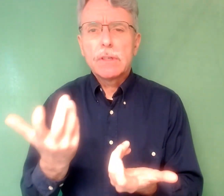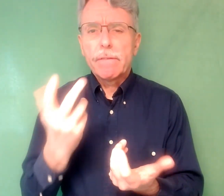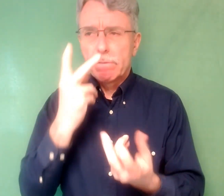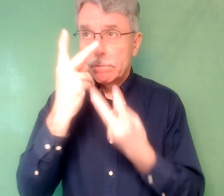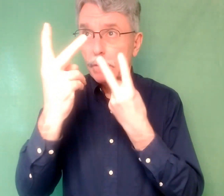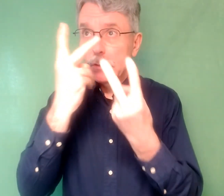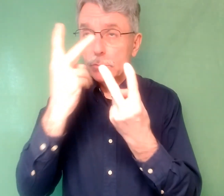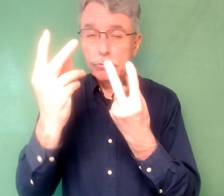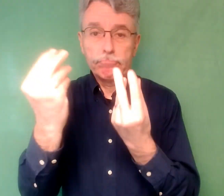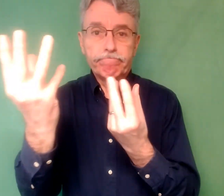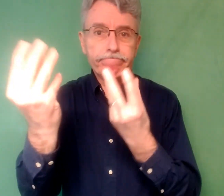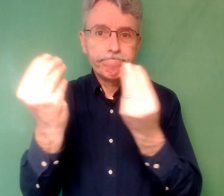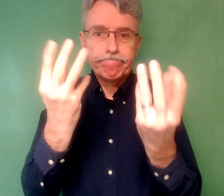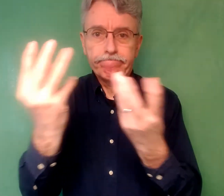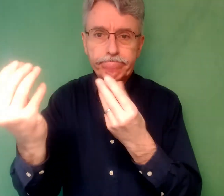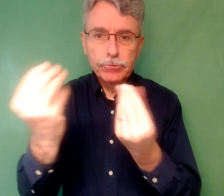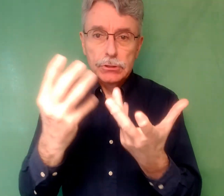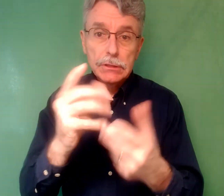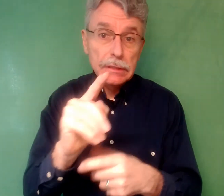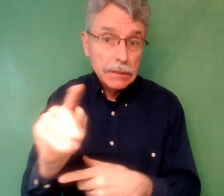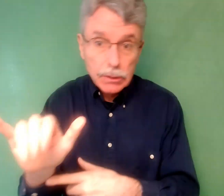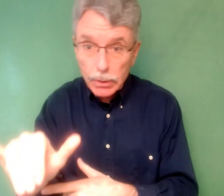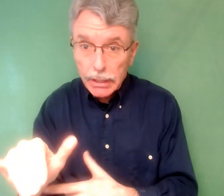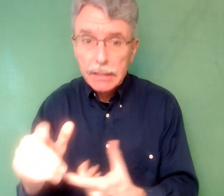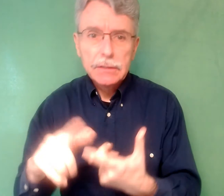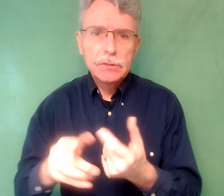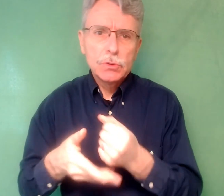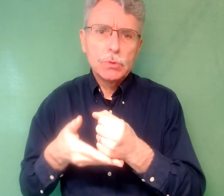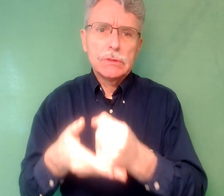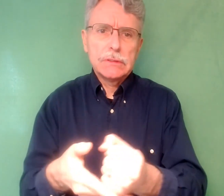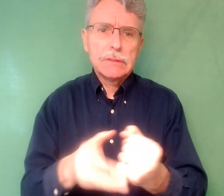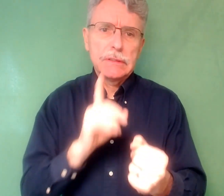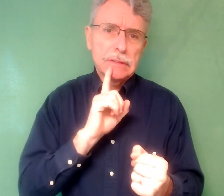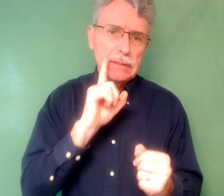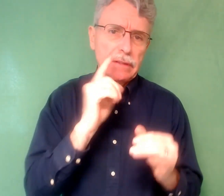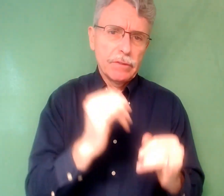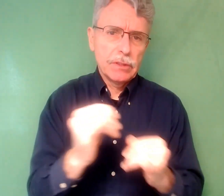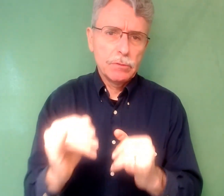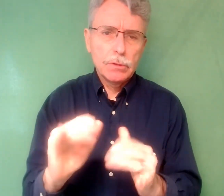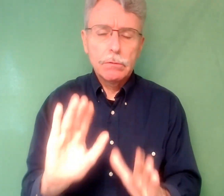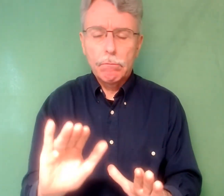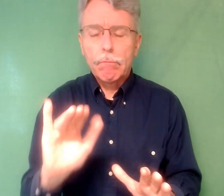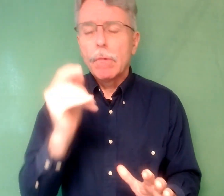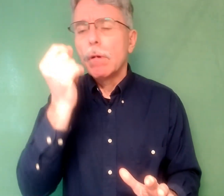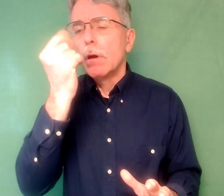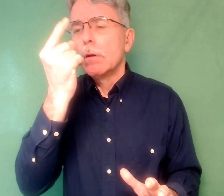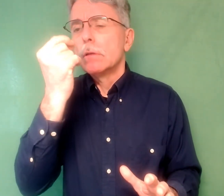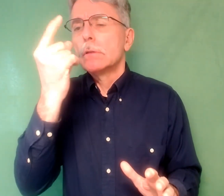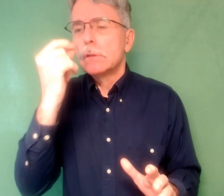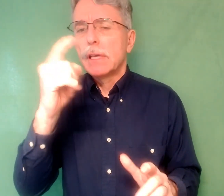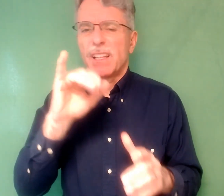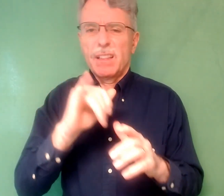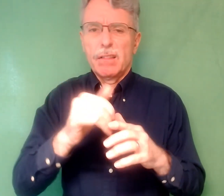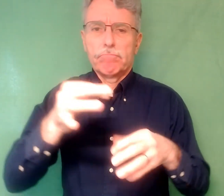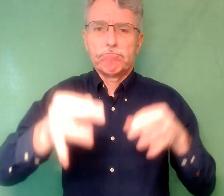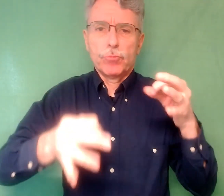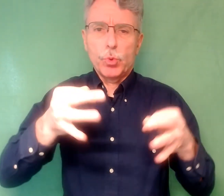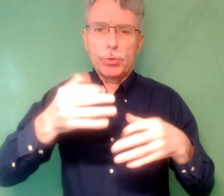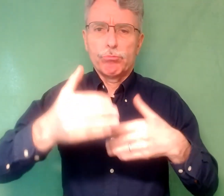be released much later than if an interpreter or other assistance was provided. Without appropriate access and service